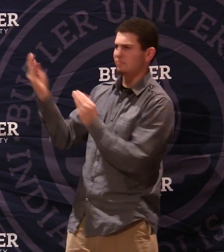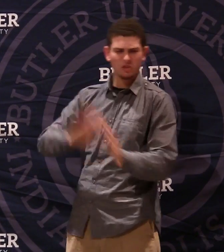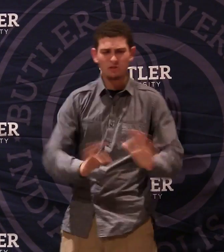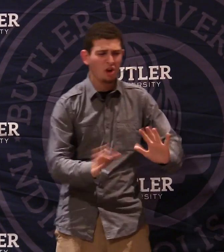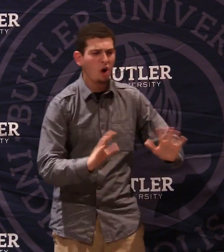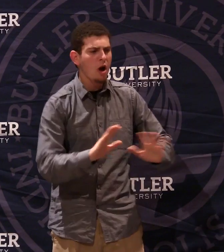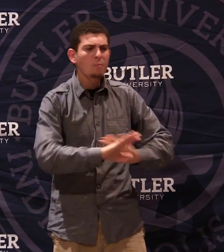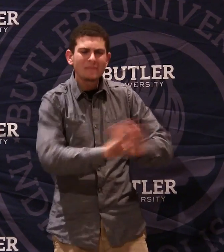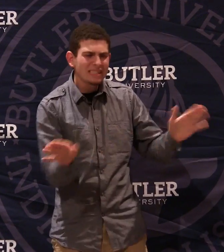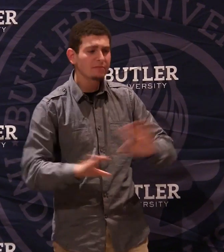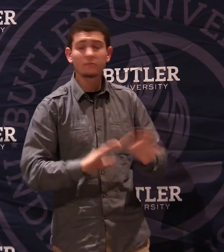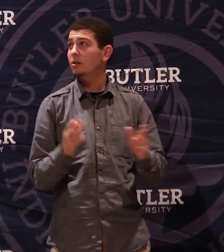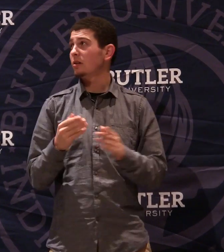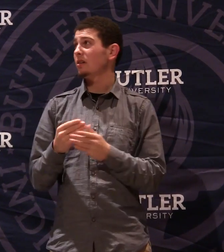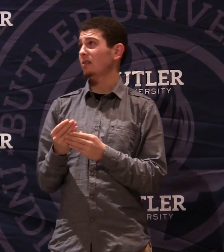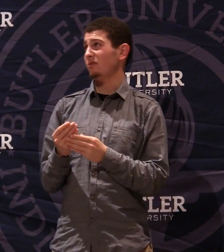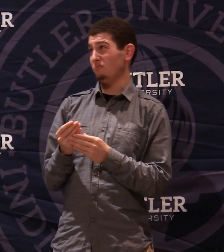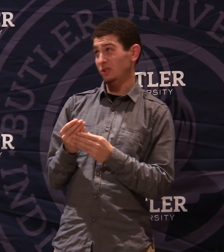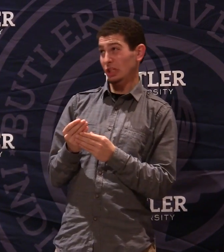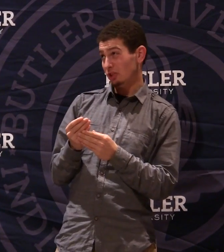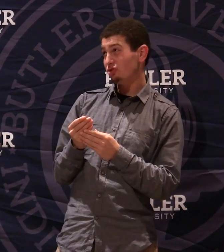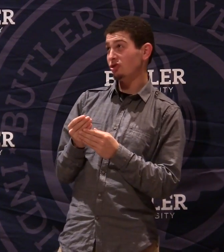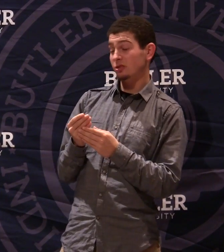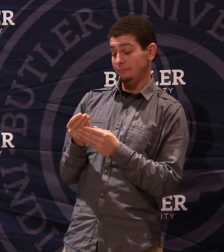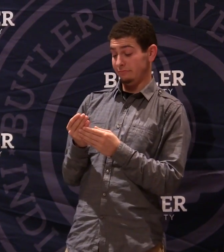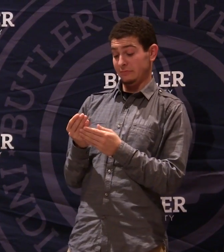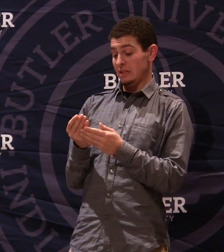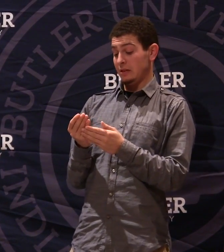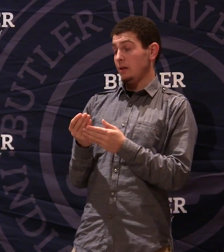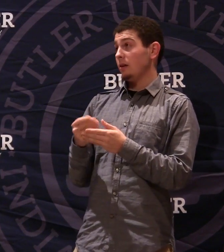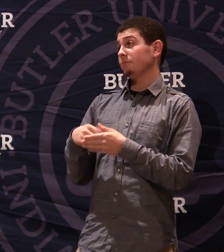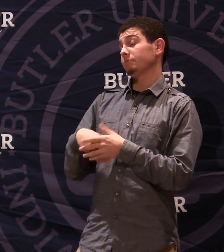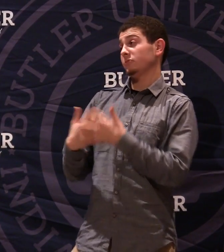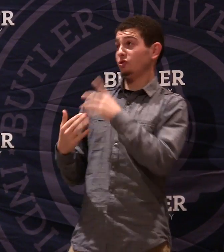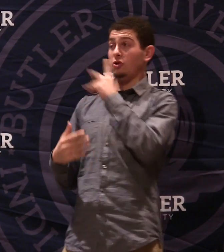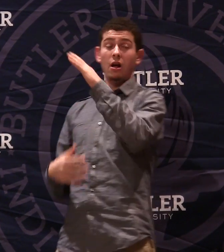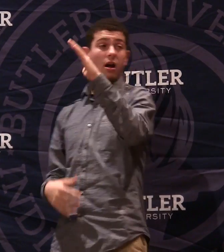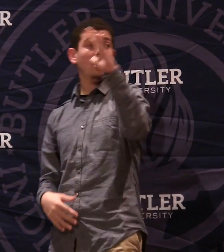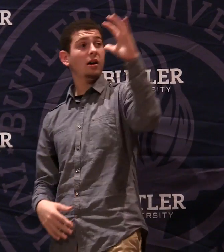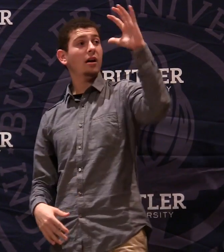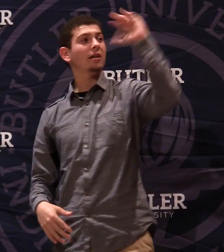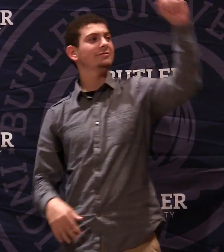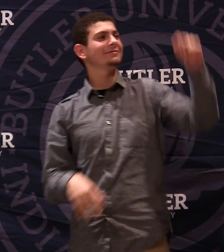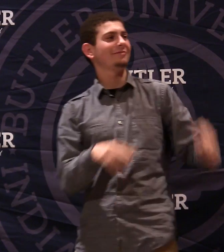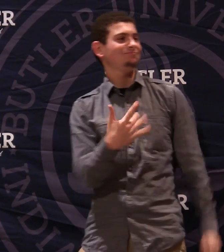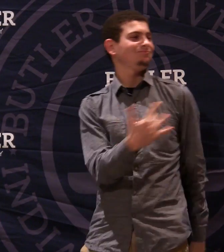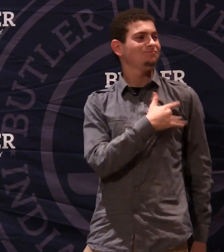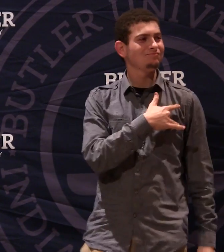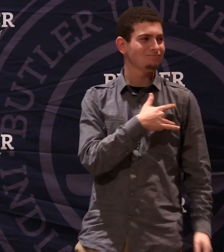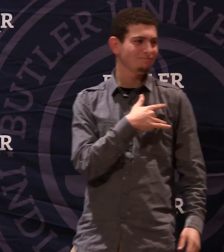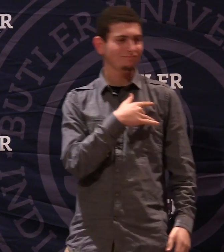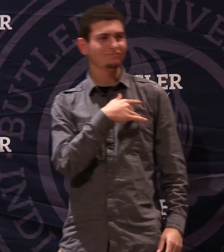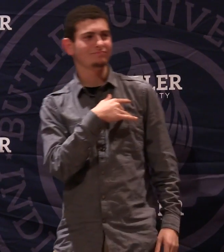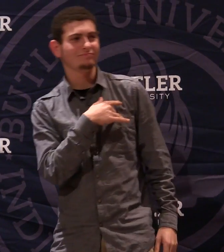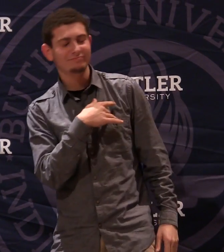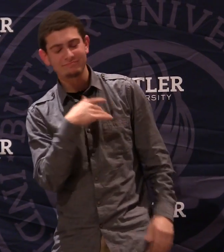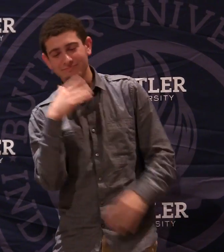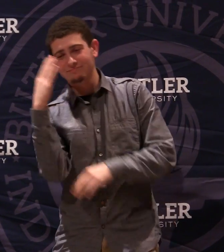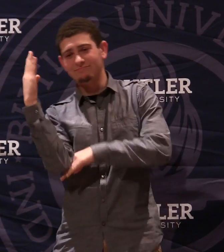The man pulls out his wallet to pay, and the barber says, "No, this one's on me." And so he says, "Sure? Are you